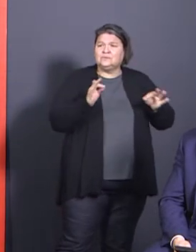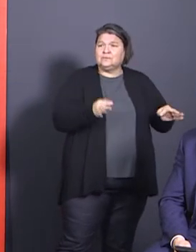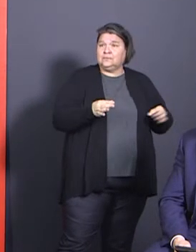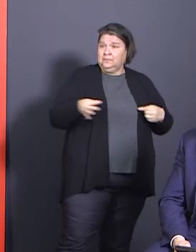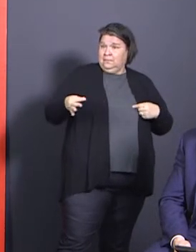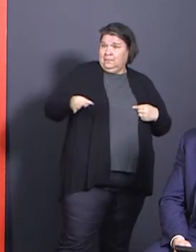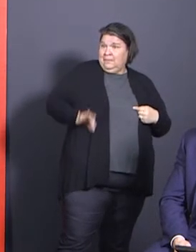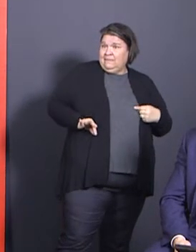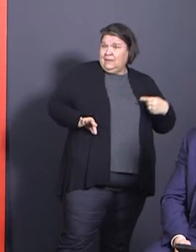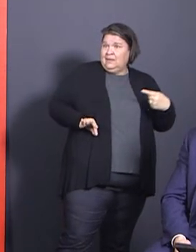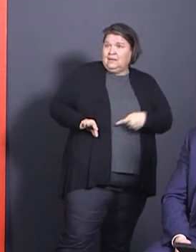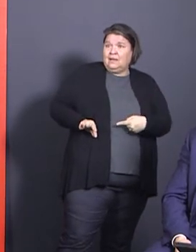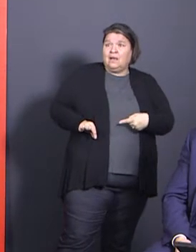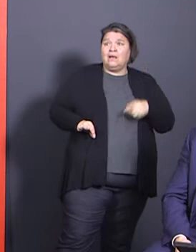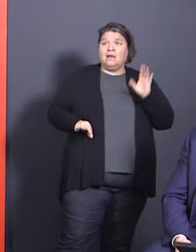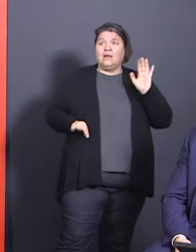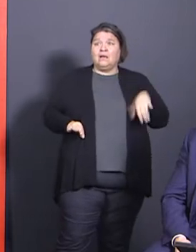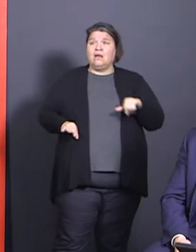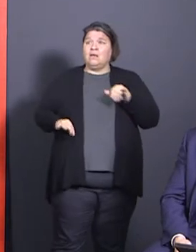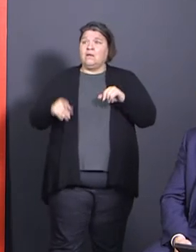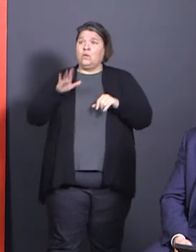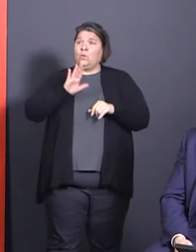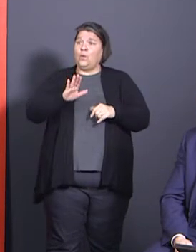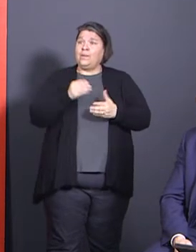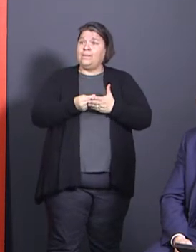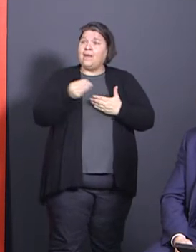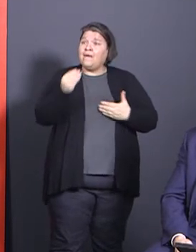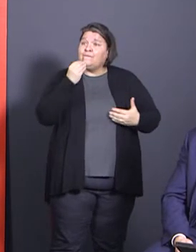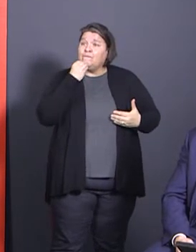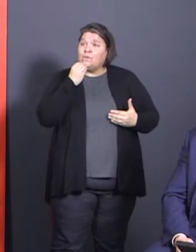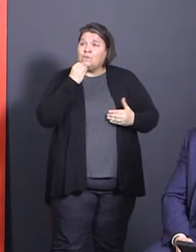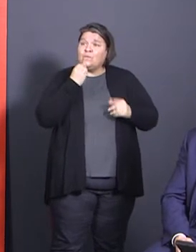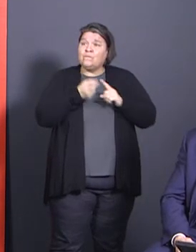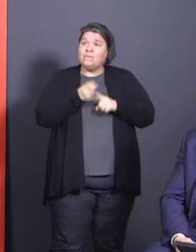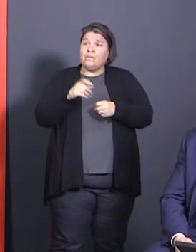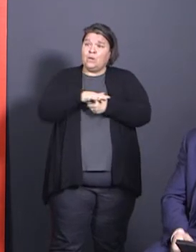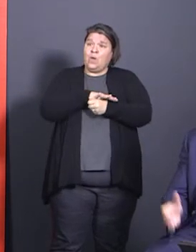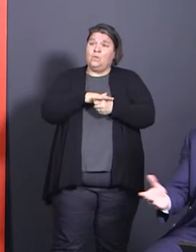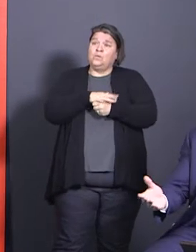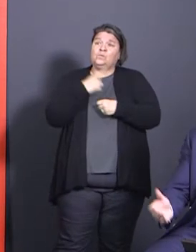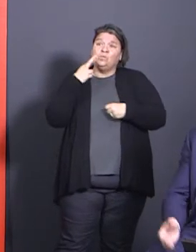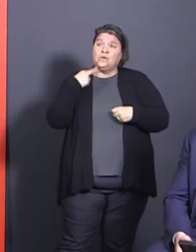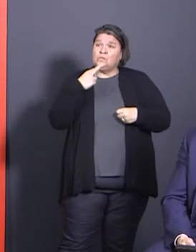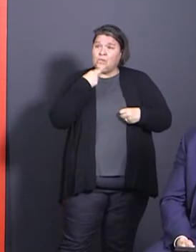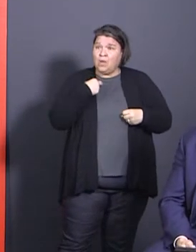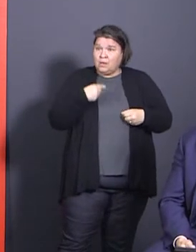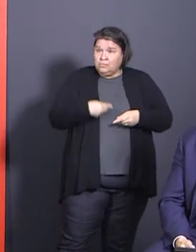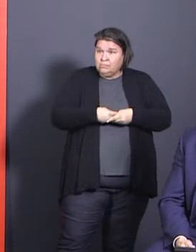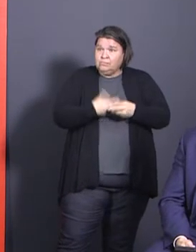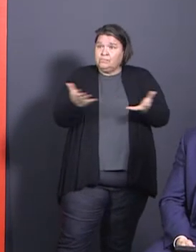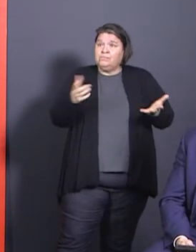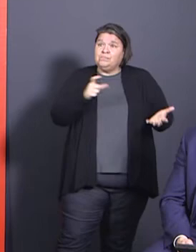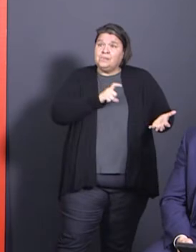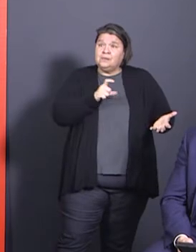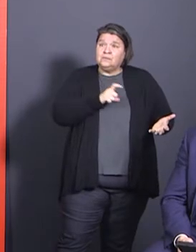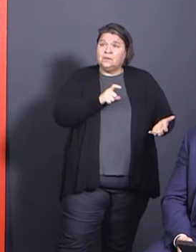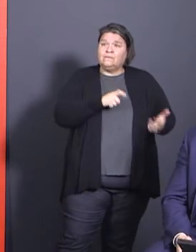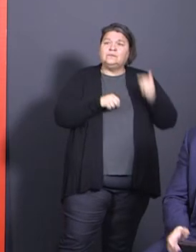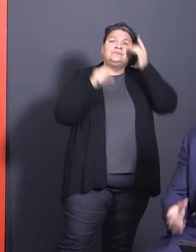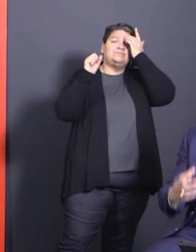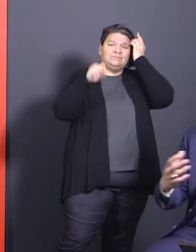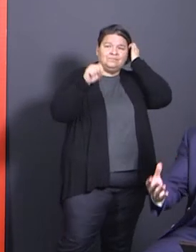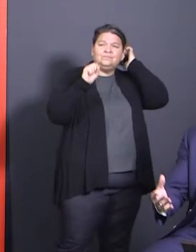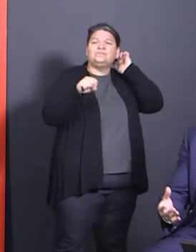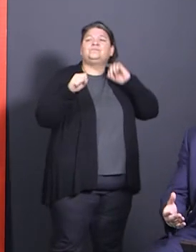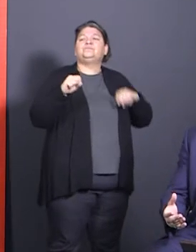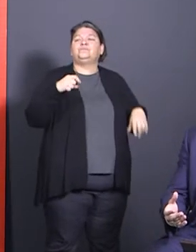officers from local restaurants, which is very important to frequent those restaurants. Absolutely. So early on, we recognized that